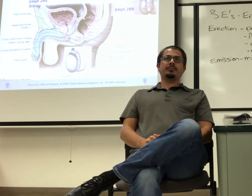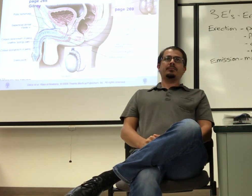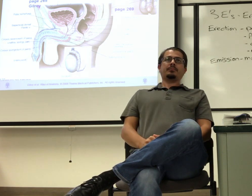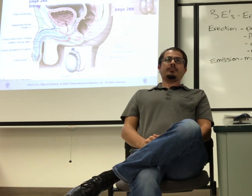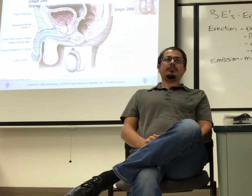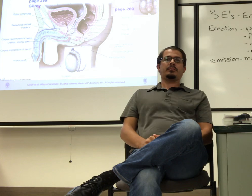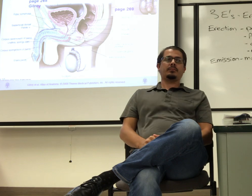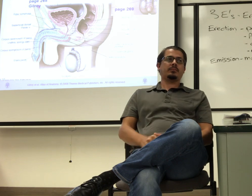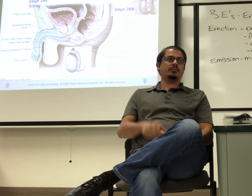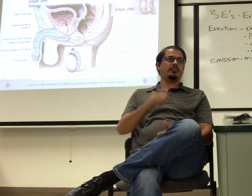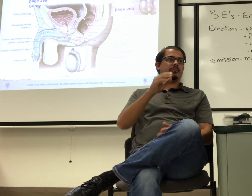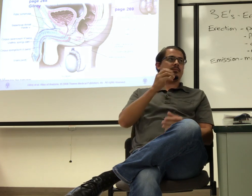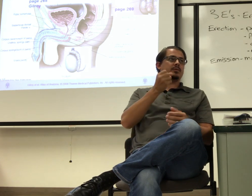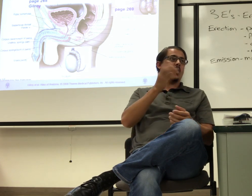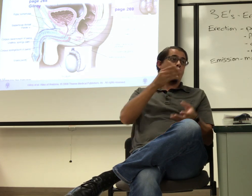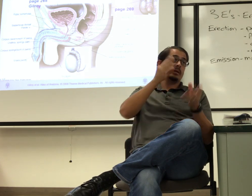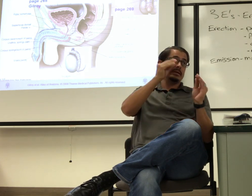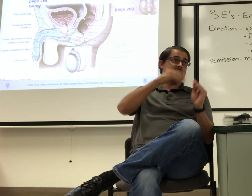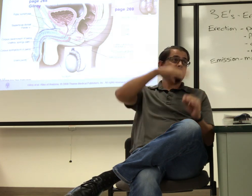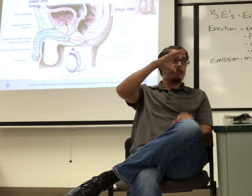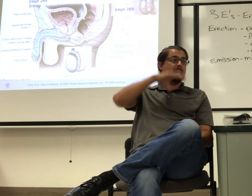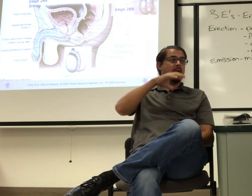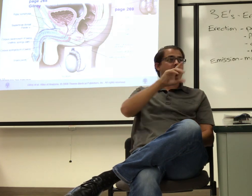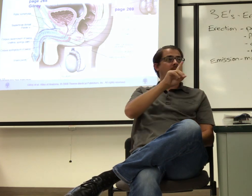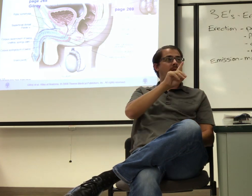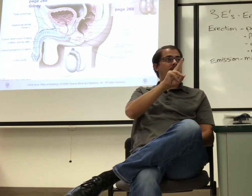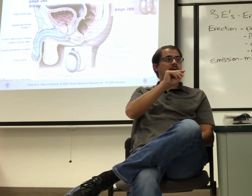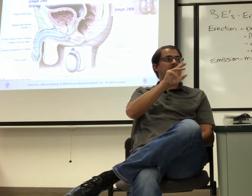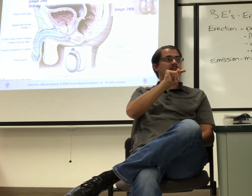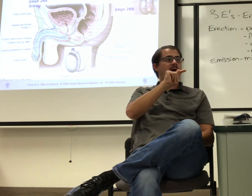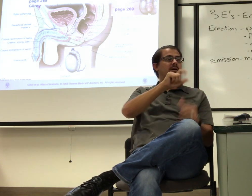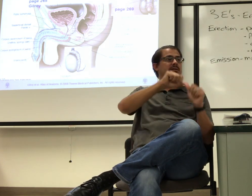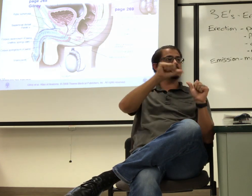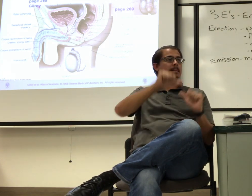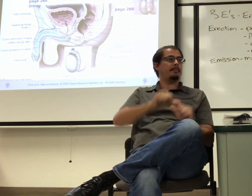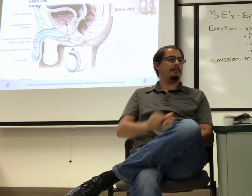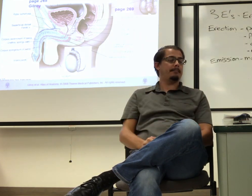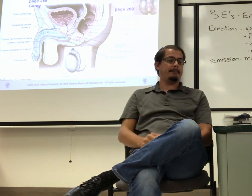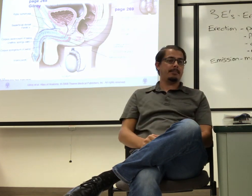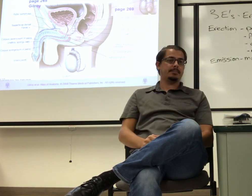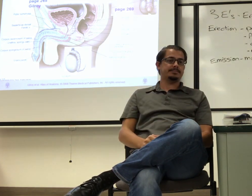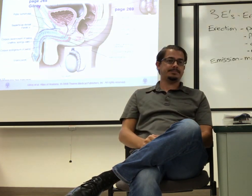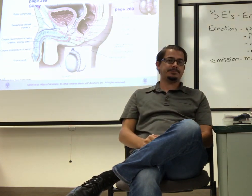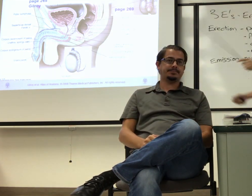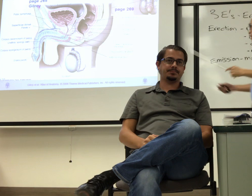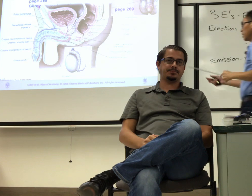urethra. So I have to teach the male duct system. Well, now I could just say,